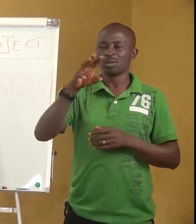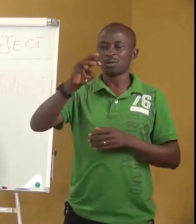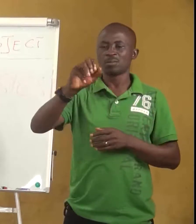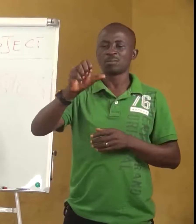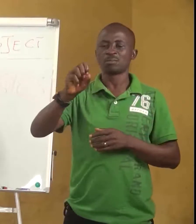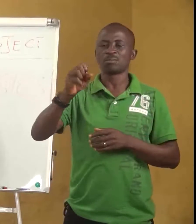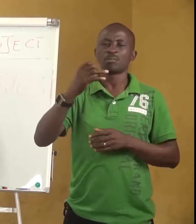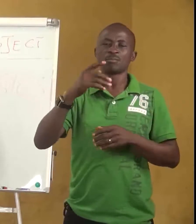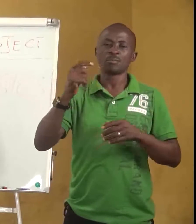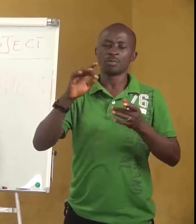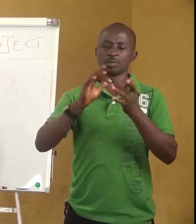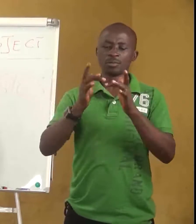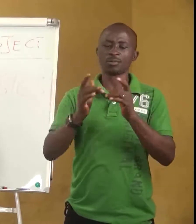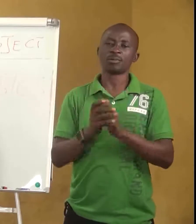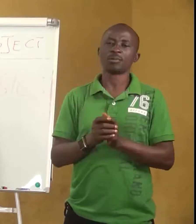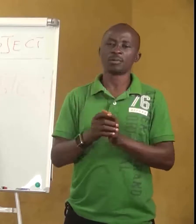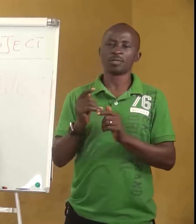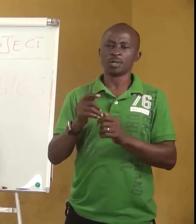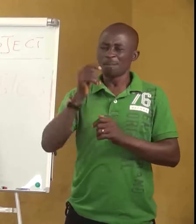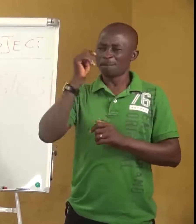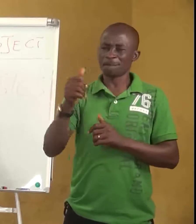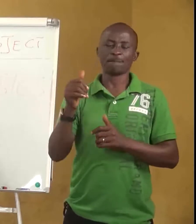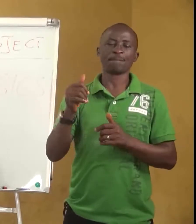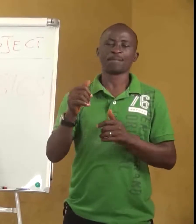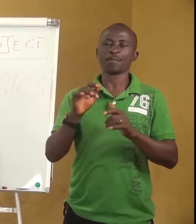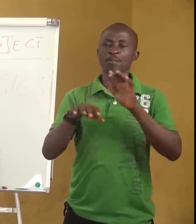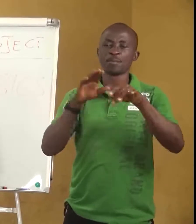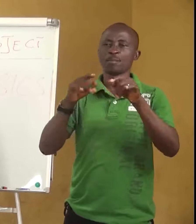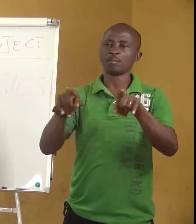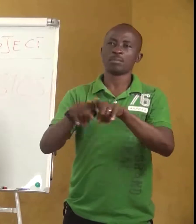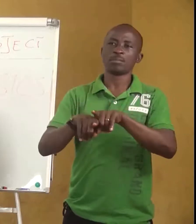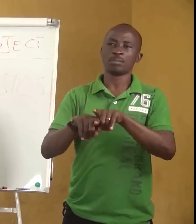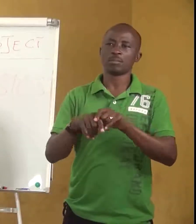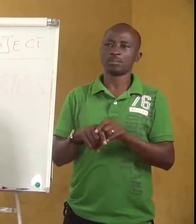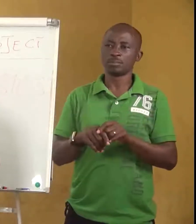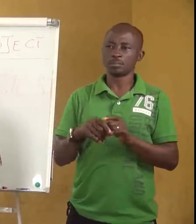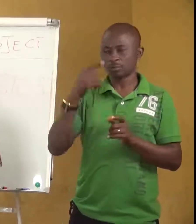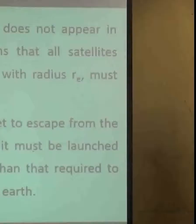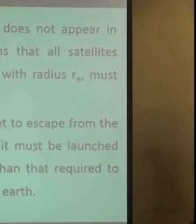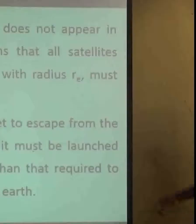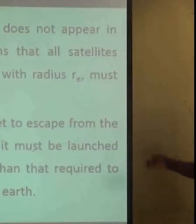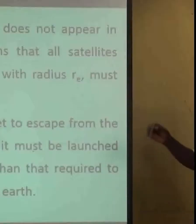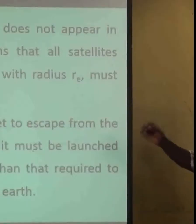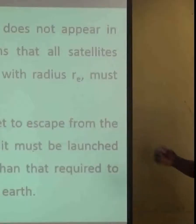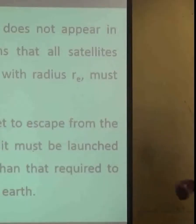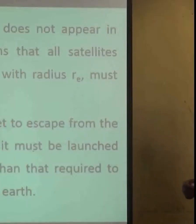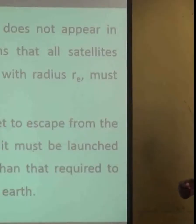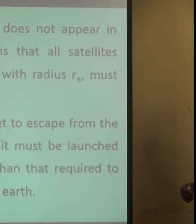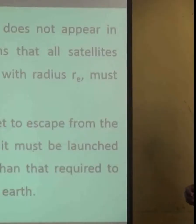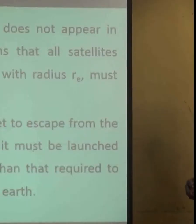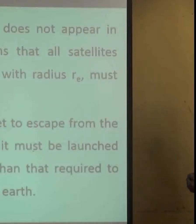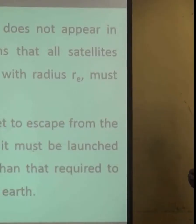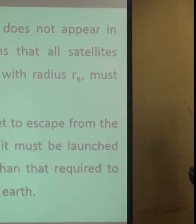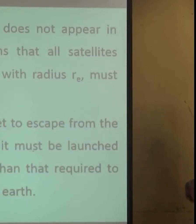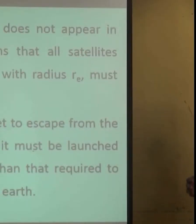satellite. The speed with which they will move with will be the same for all of them. Now, for a